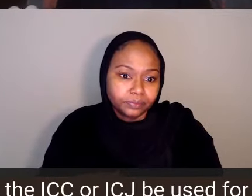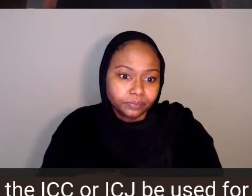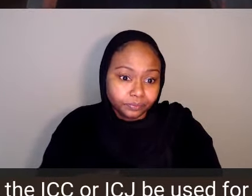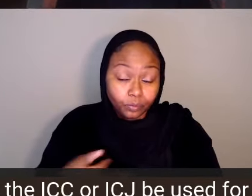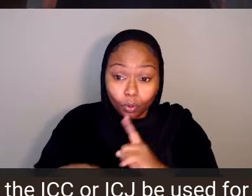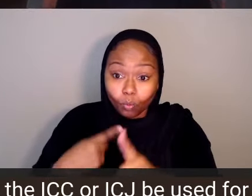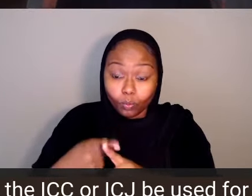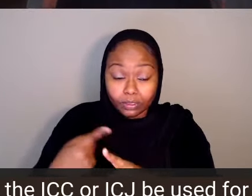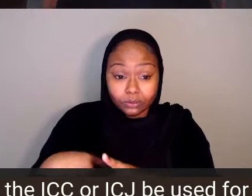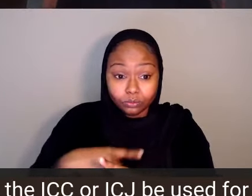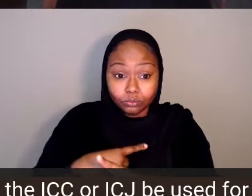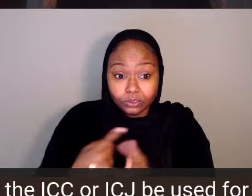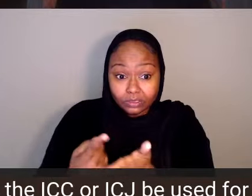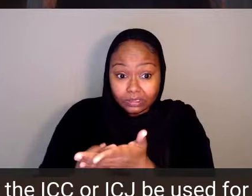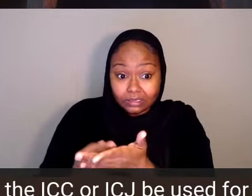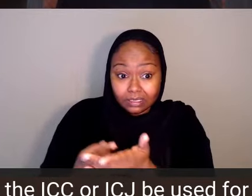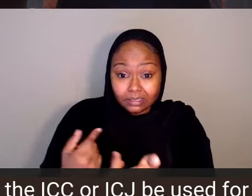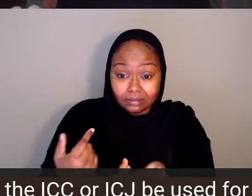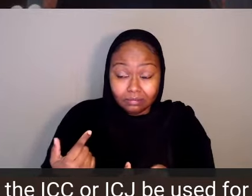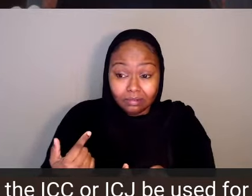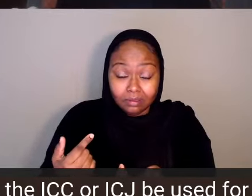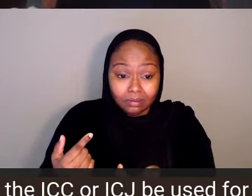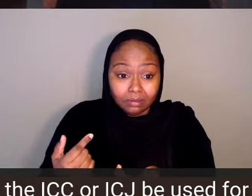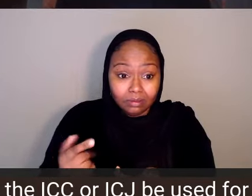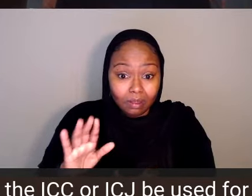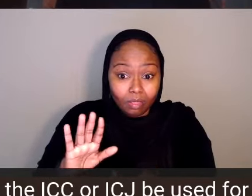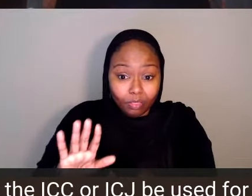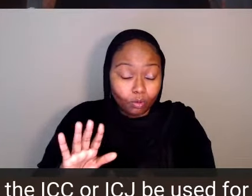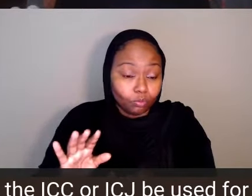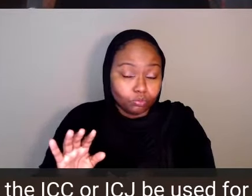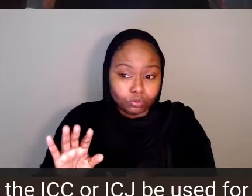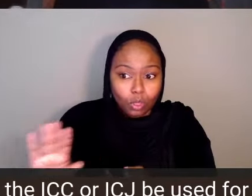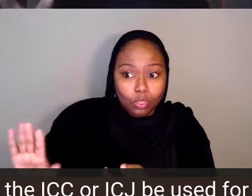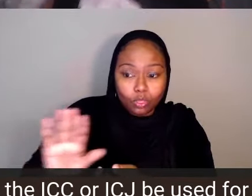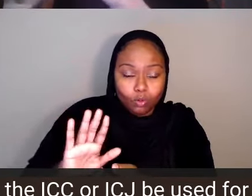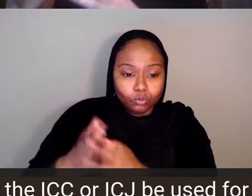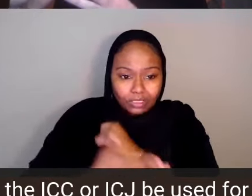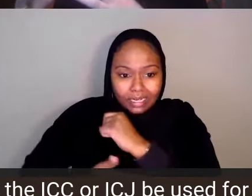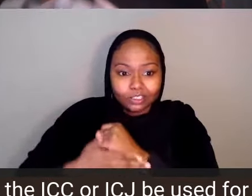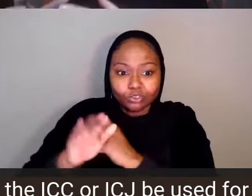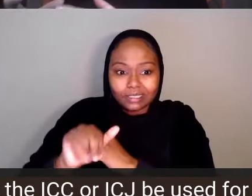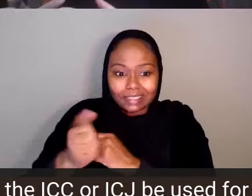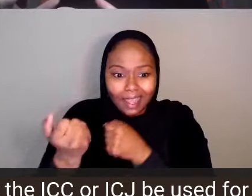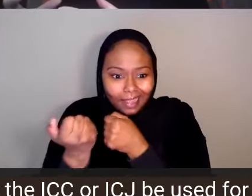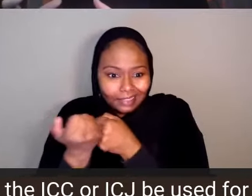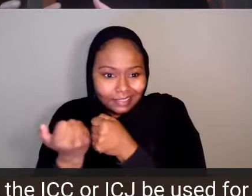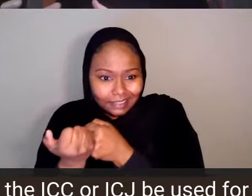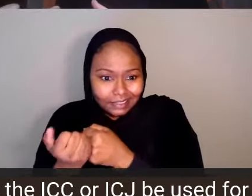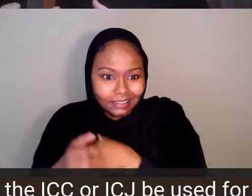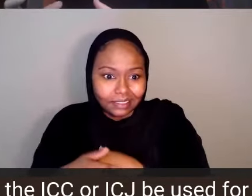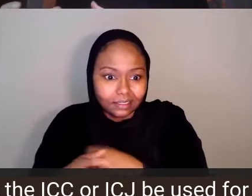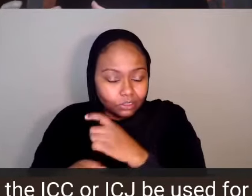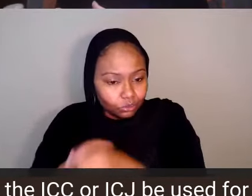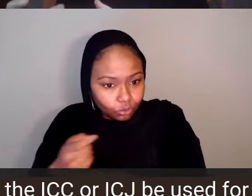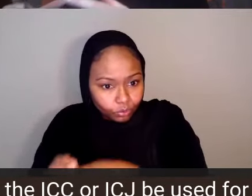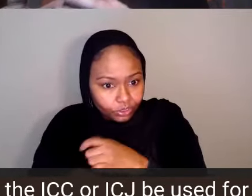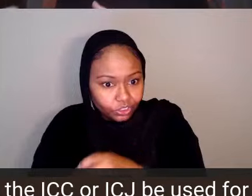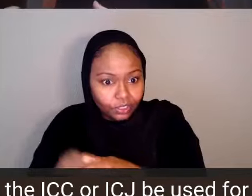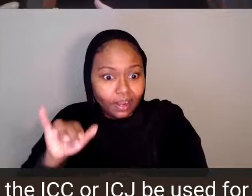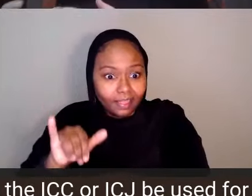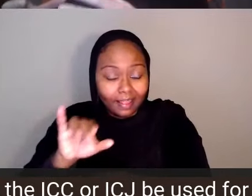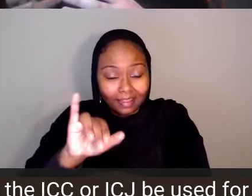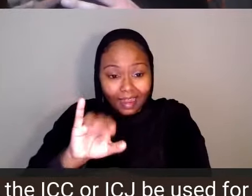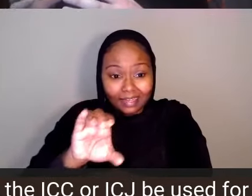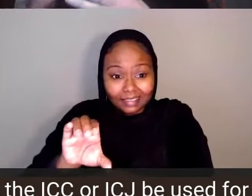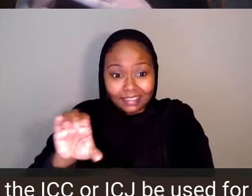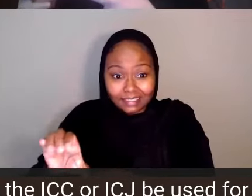we're talking about those countries that assisted torture flights. the ICC has jurisdiction for crimes that occurred on